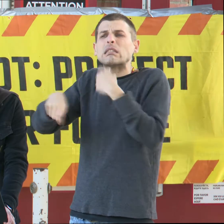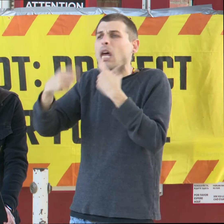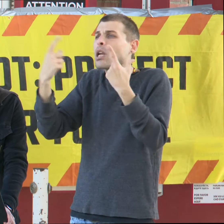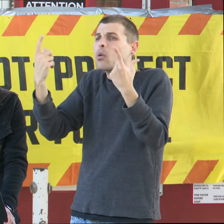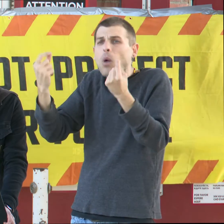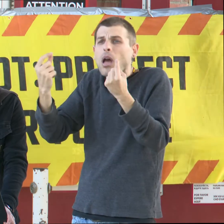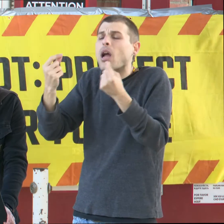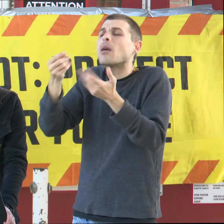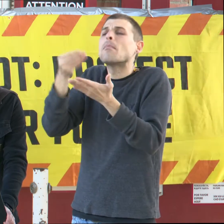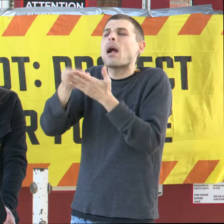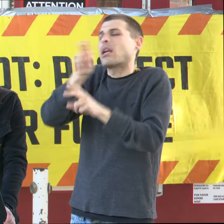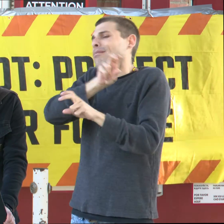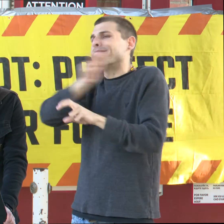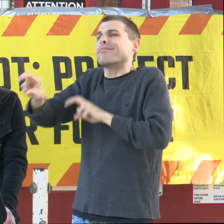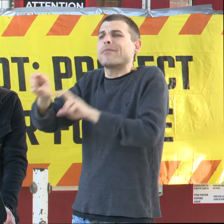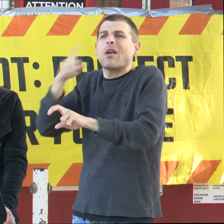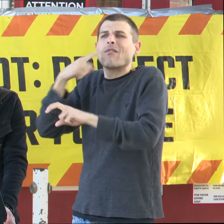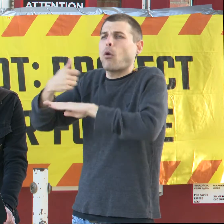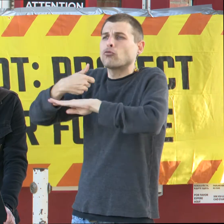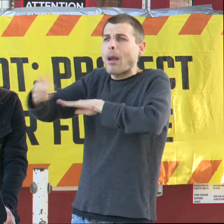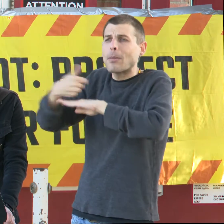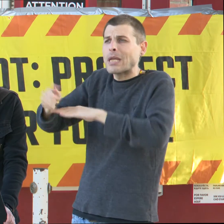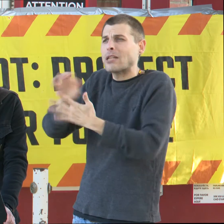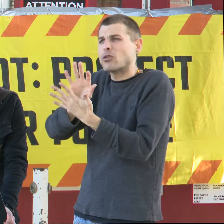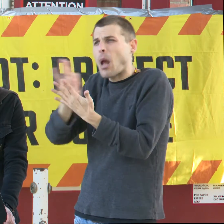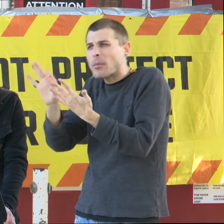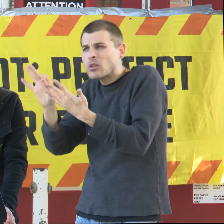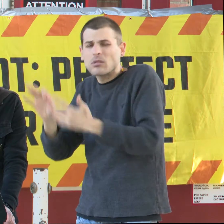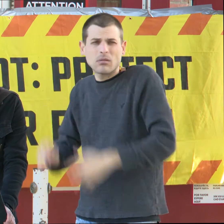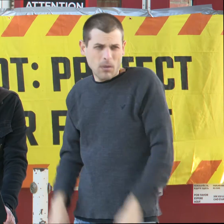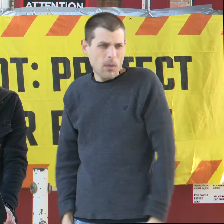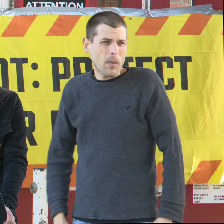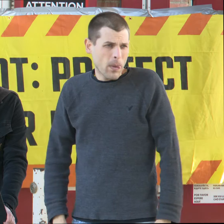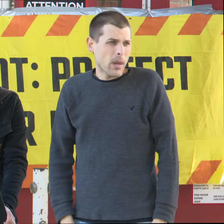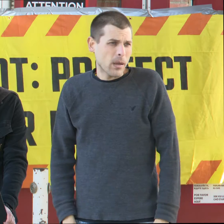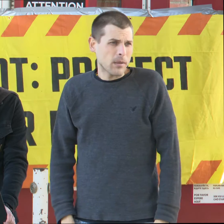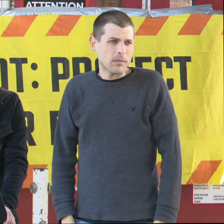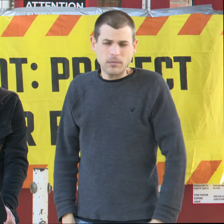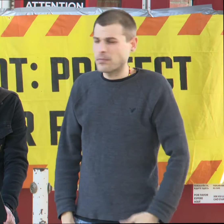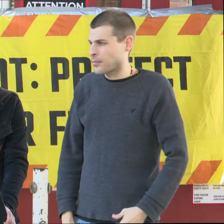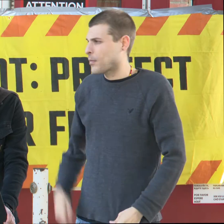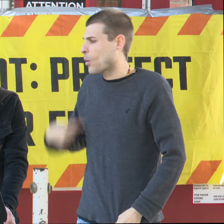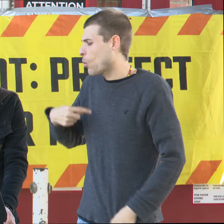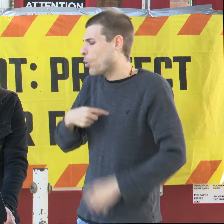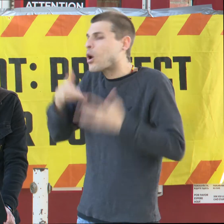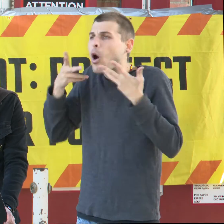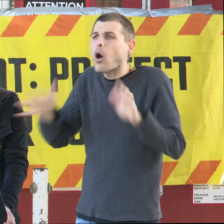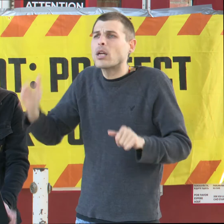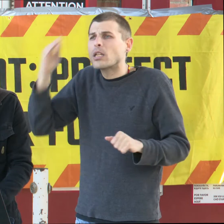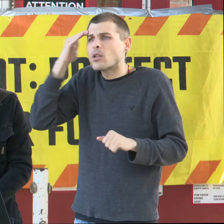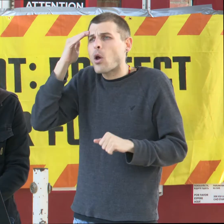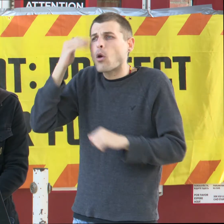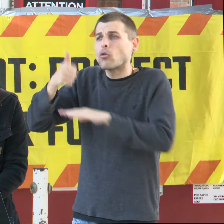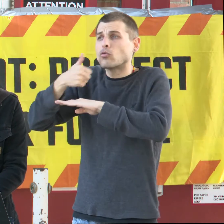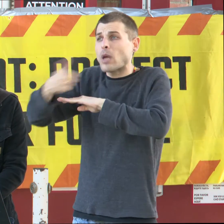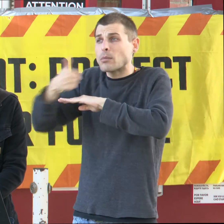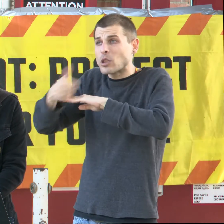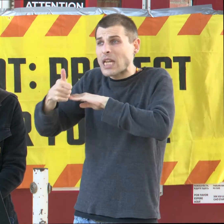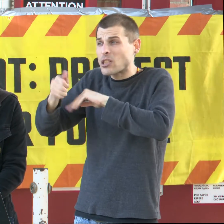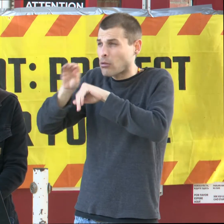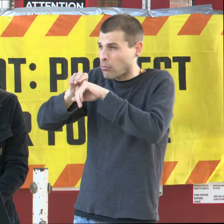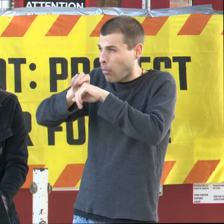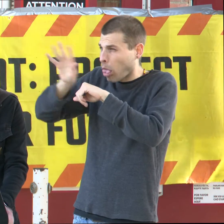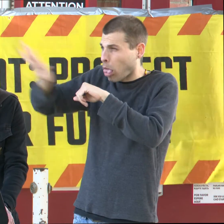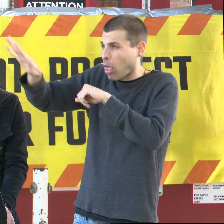more options getting around in our region. Given that we know transportation accounts for 40% of our total